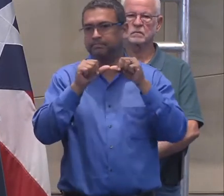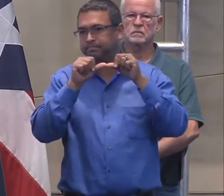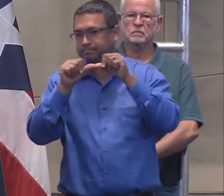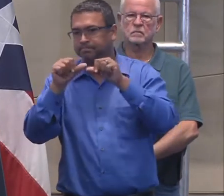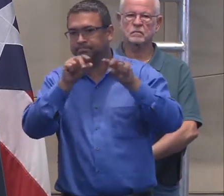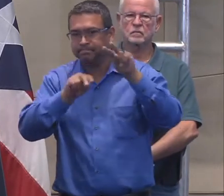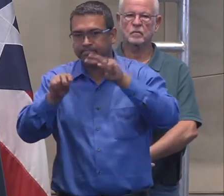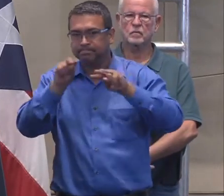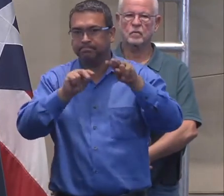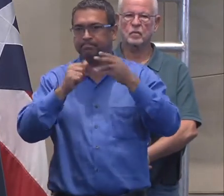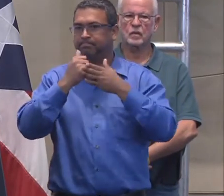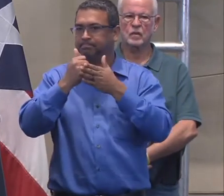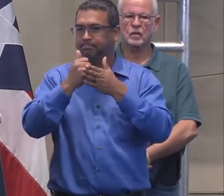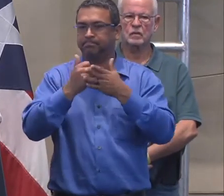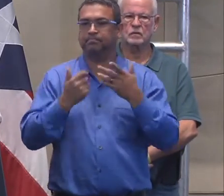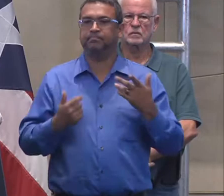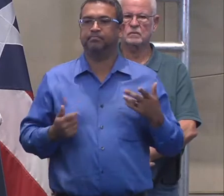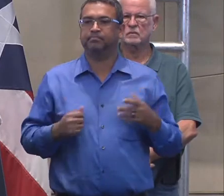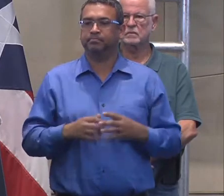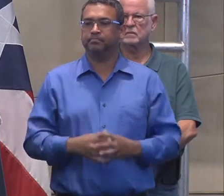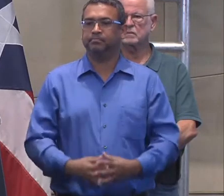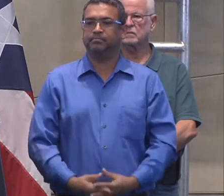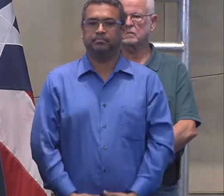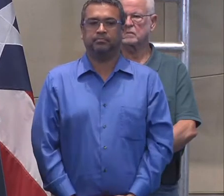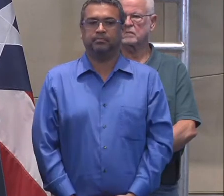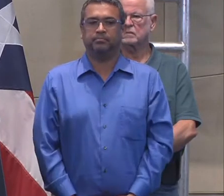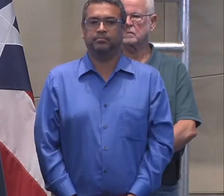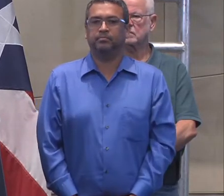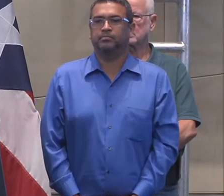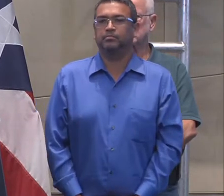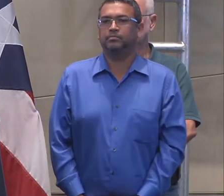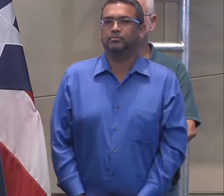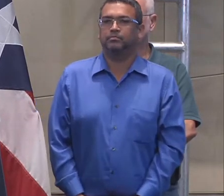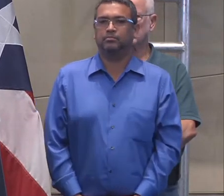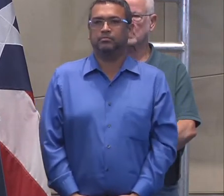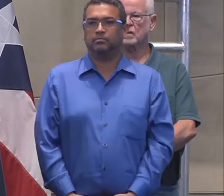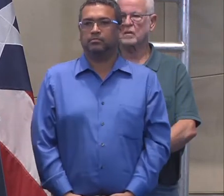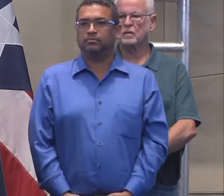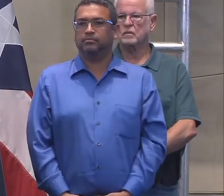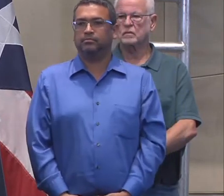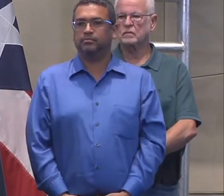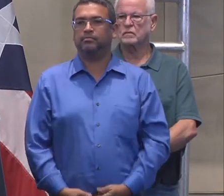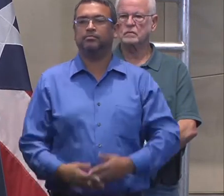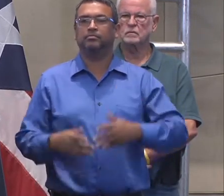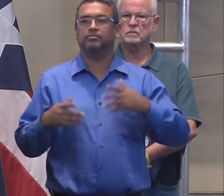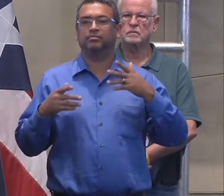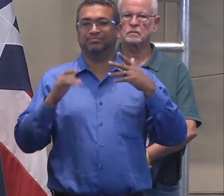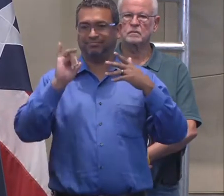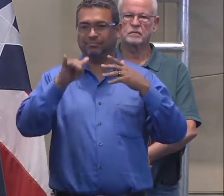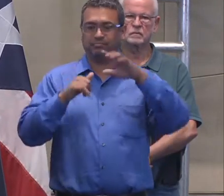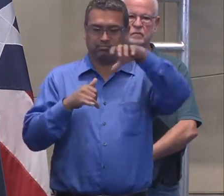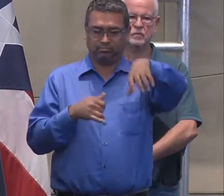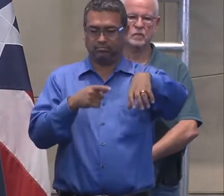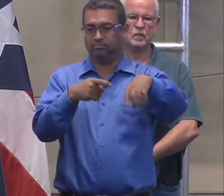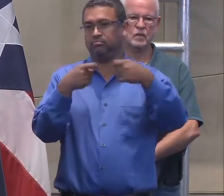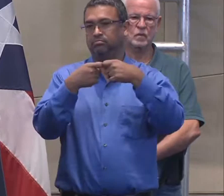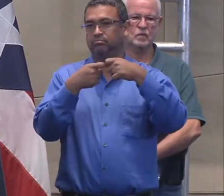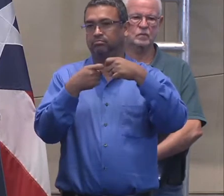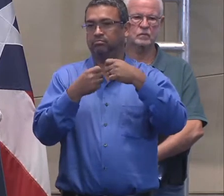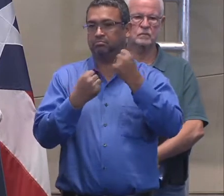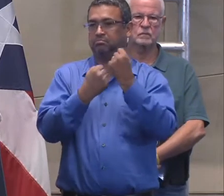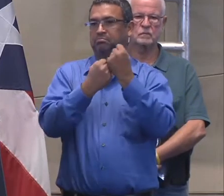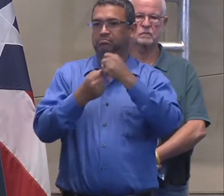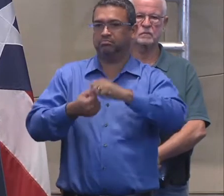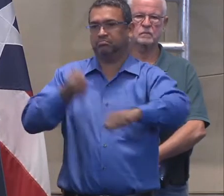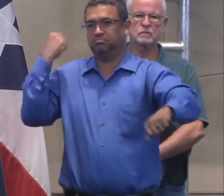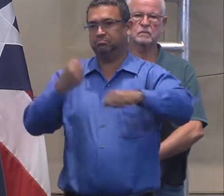taking forward. So this has to do with generators, making sure that generators not